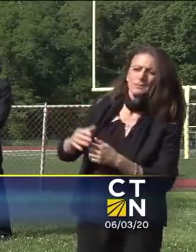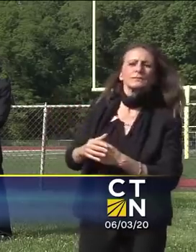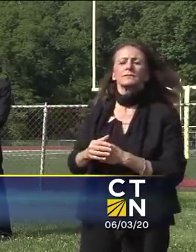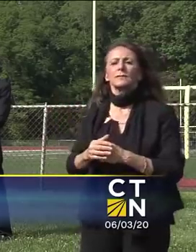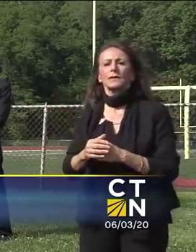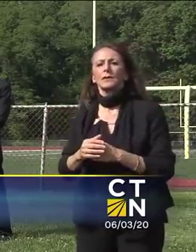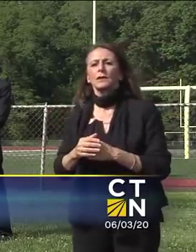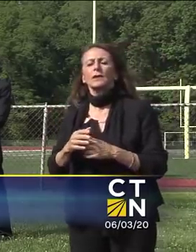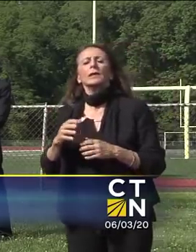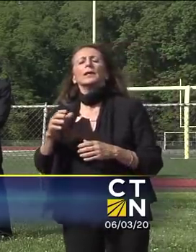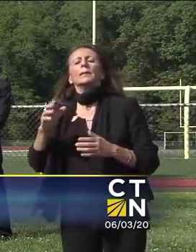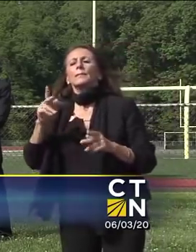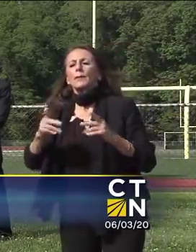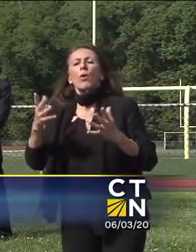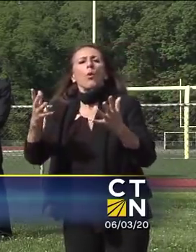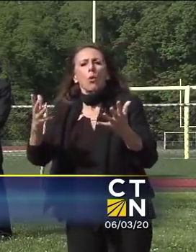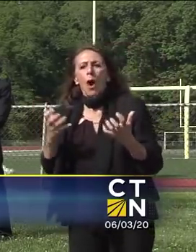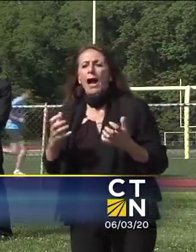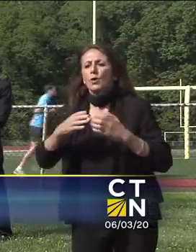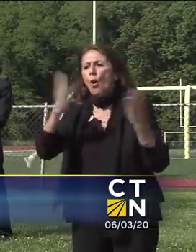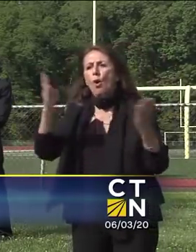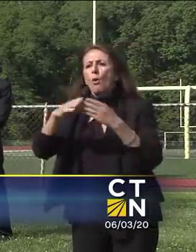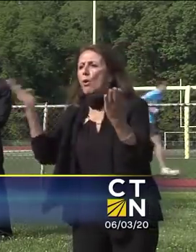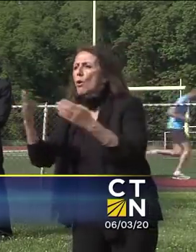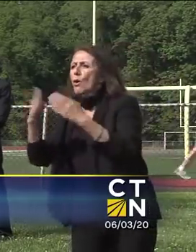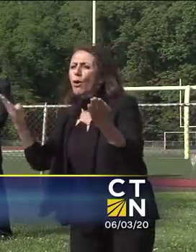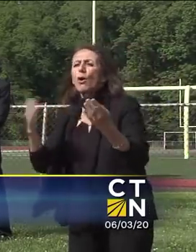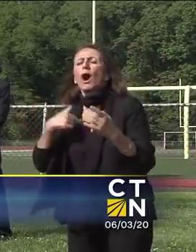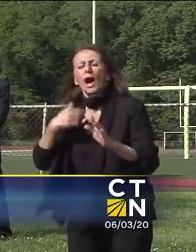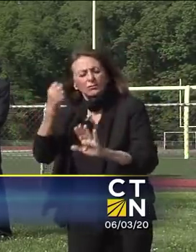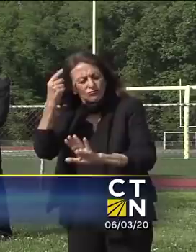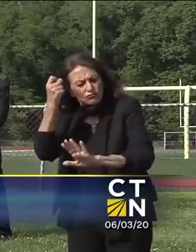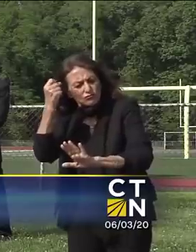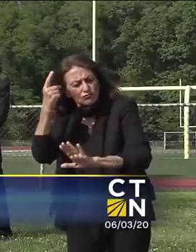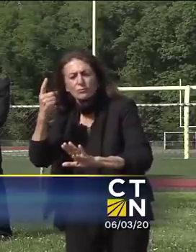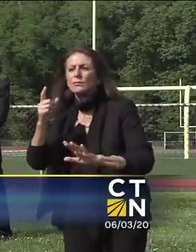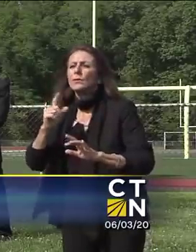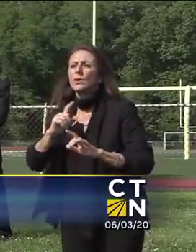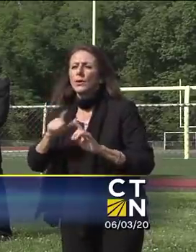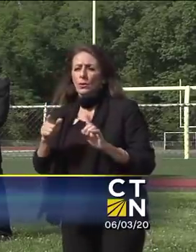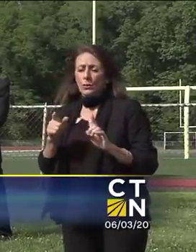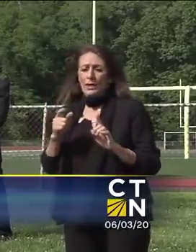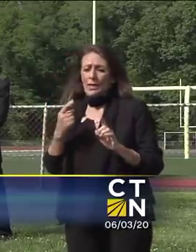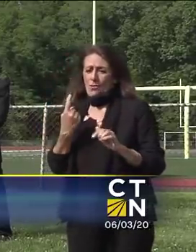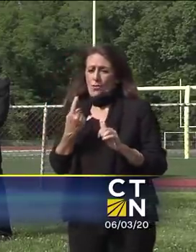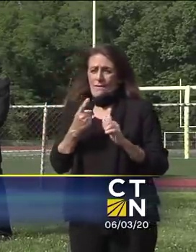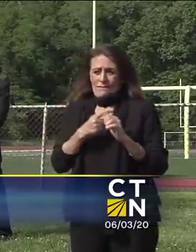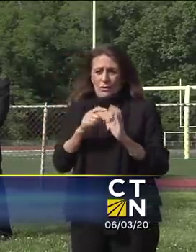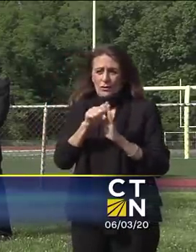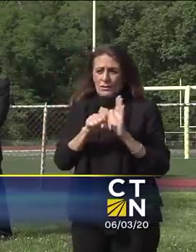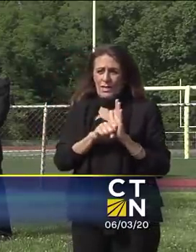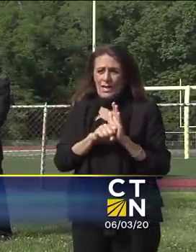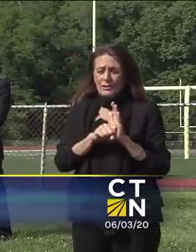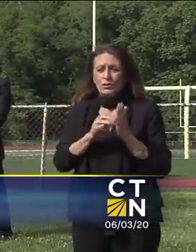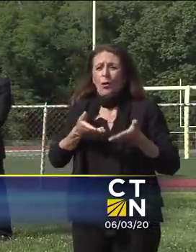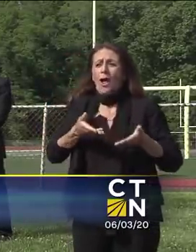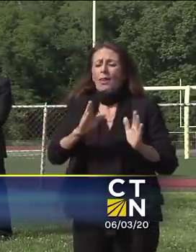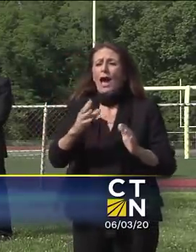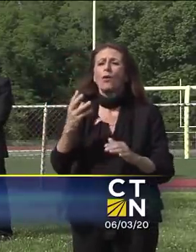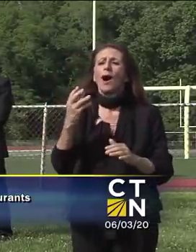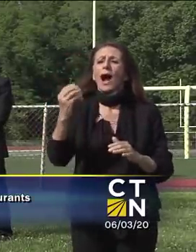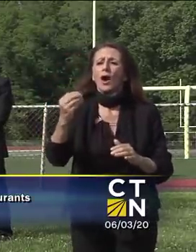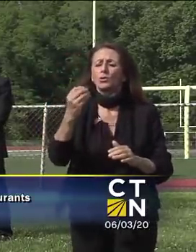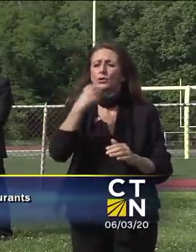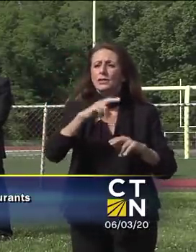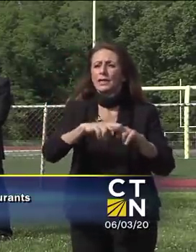Everybody wants to get going yesterday. I appreciate that. We're one of the first states in the region, as you know, to do outdoor dining, and